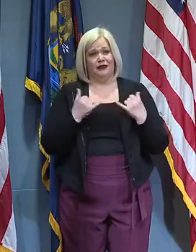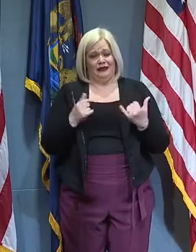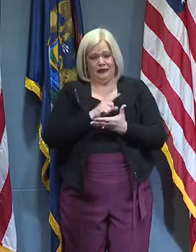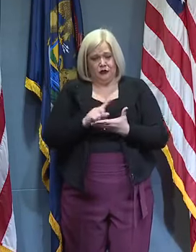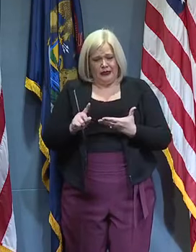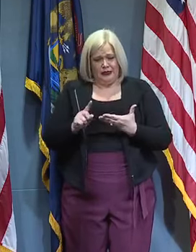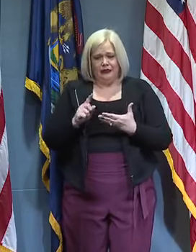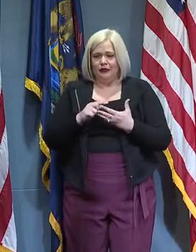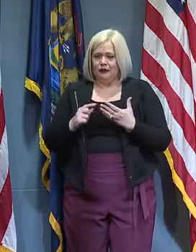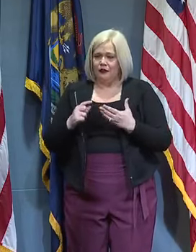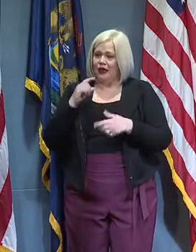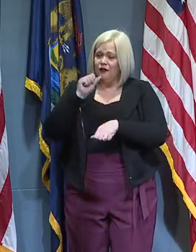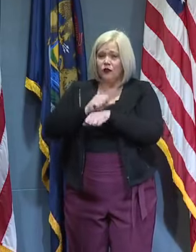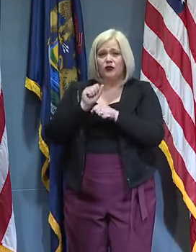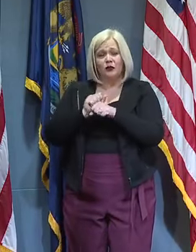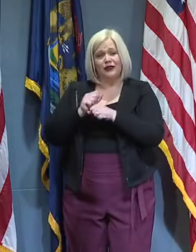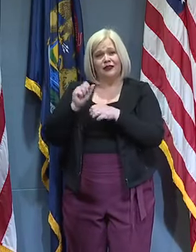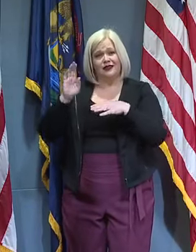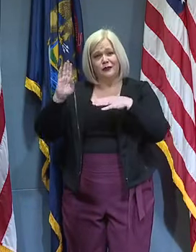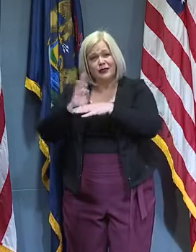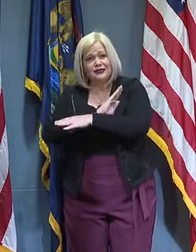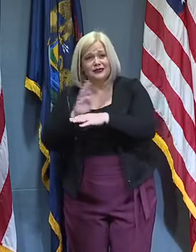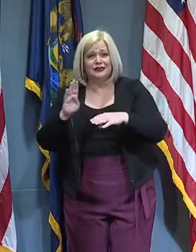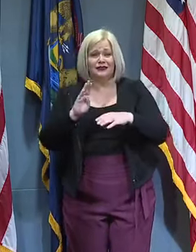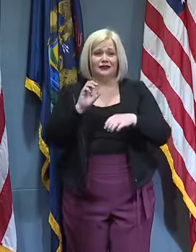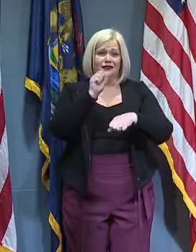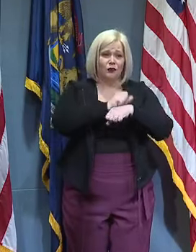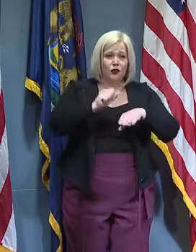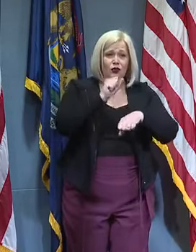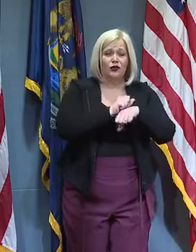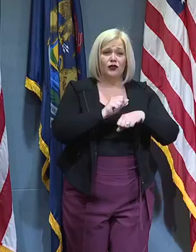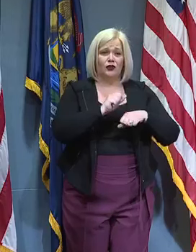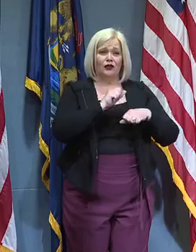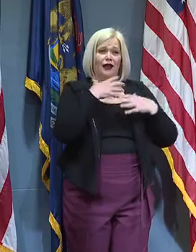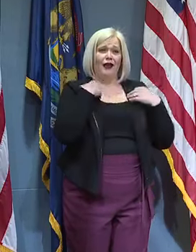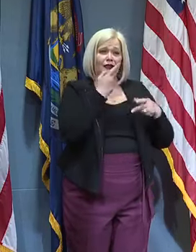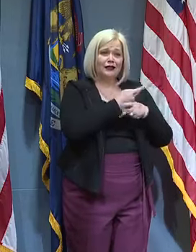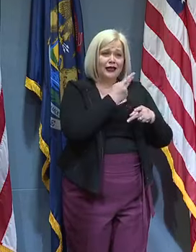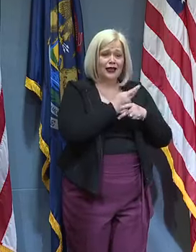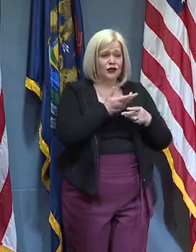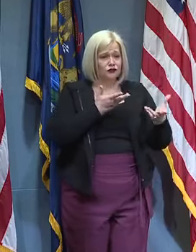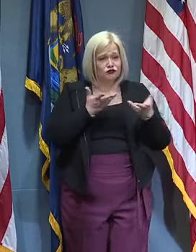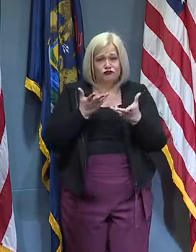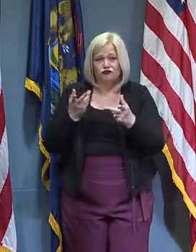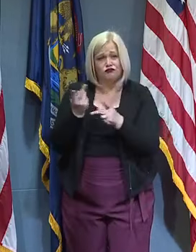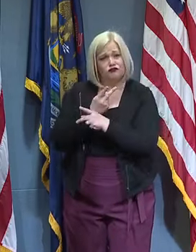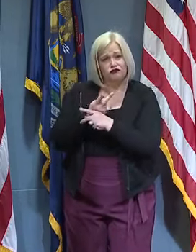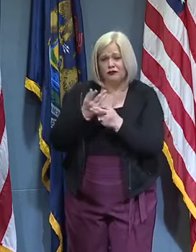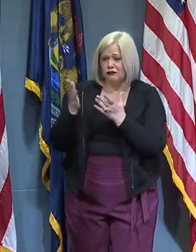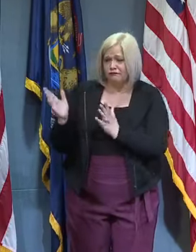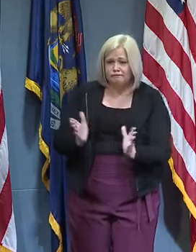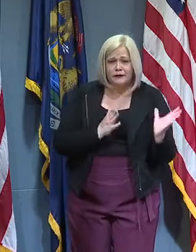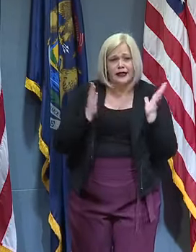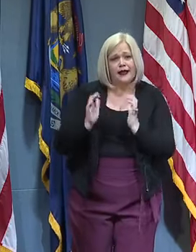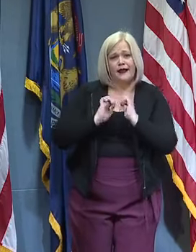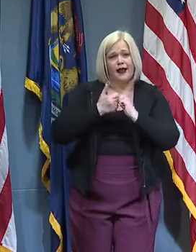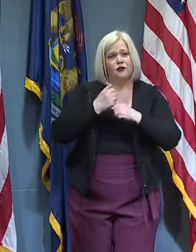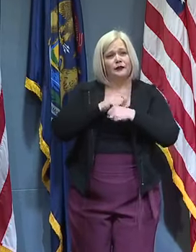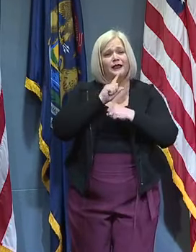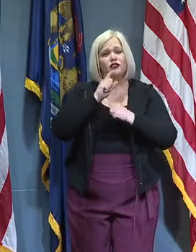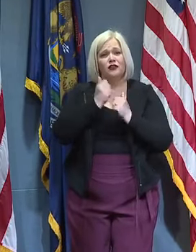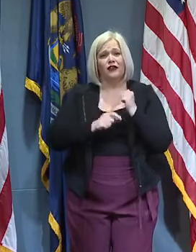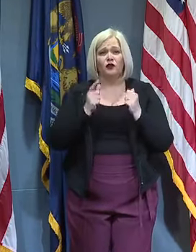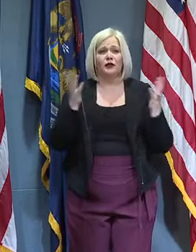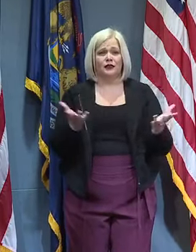in business, in labor, and healthcare to talk about plans of how we re-engage the Michigan economy and protect our people in